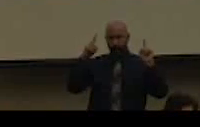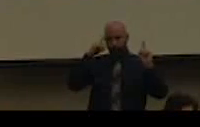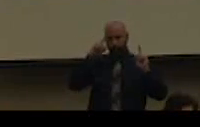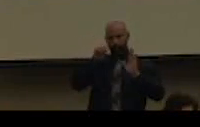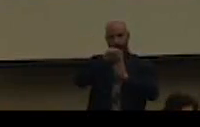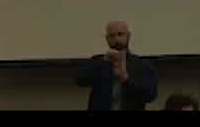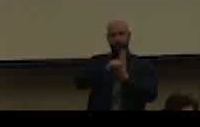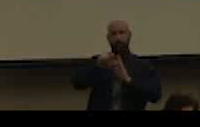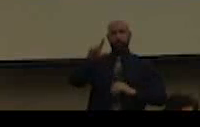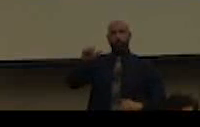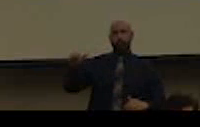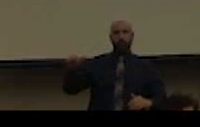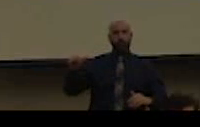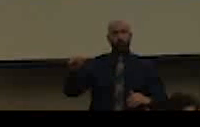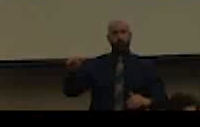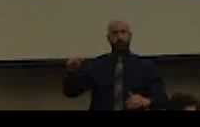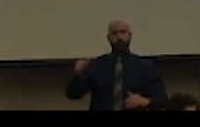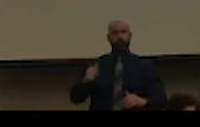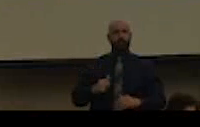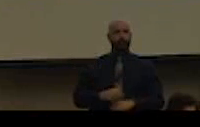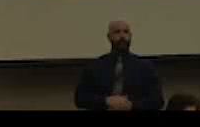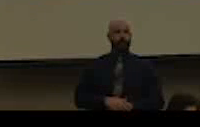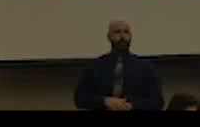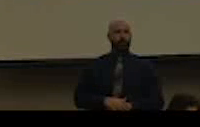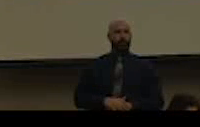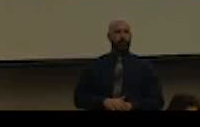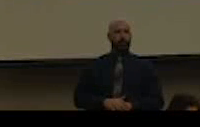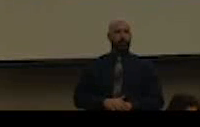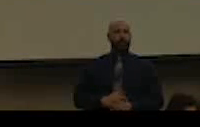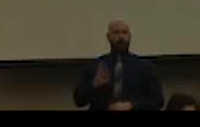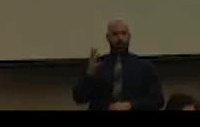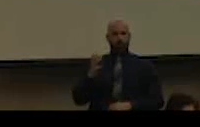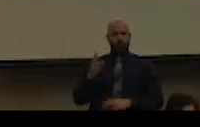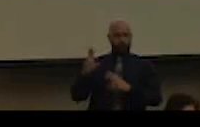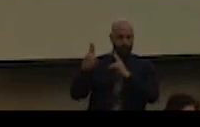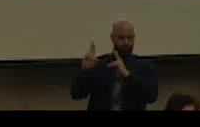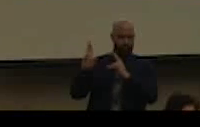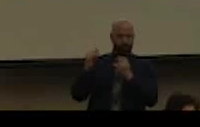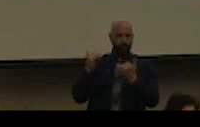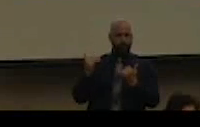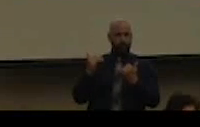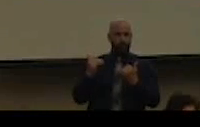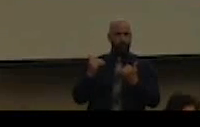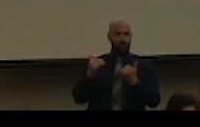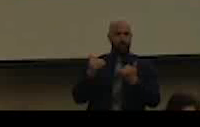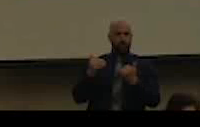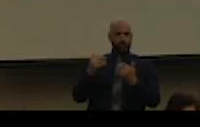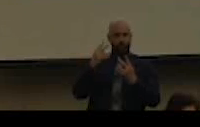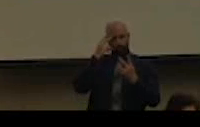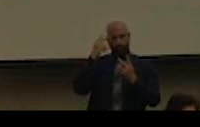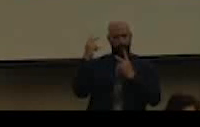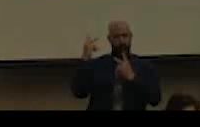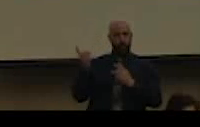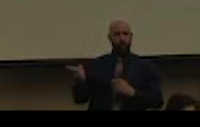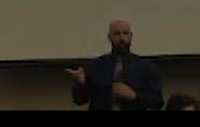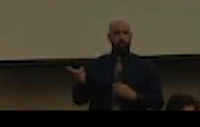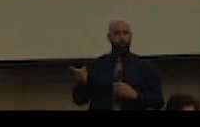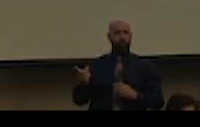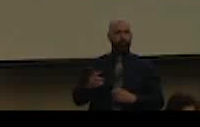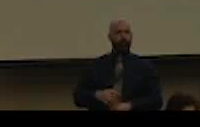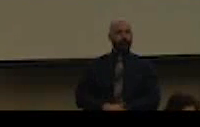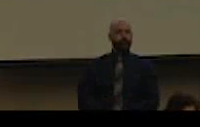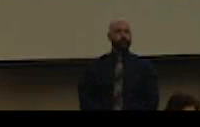wanted to presence her today and to remember her as we do this work.